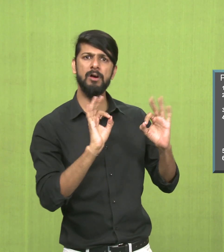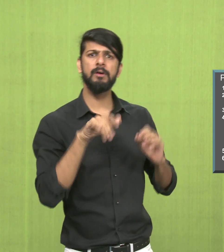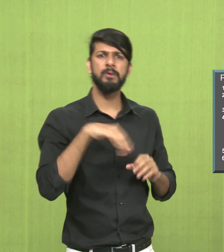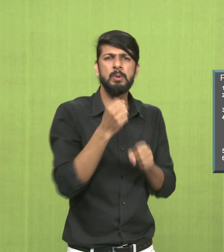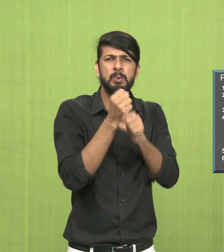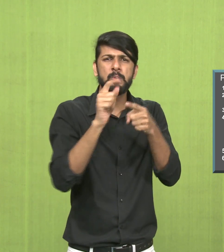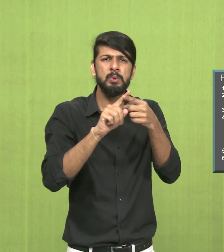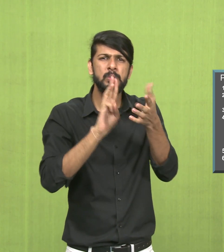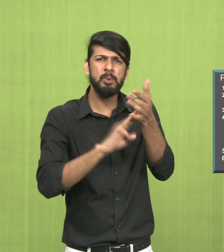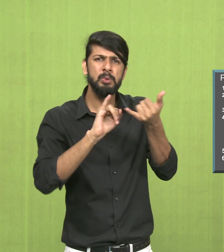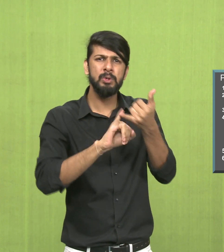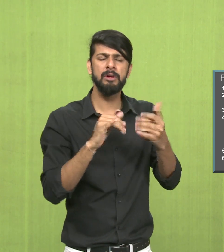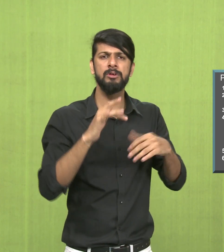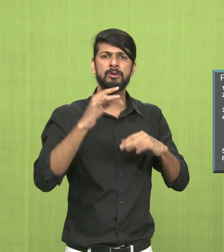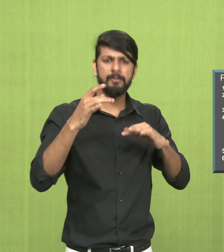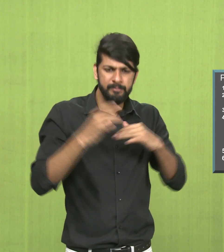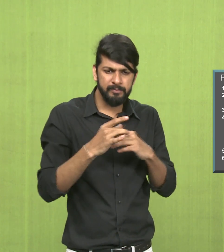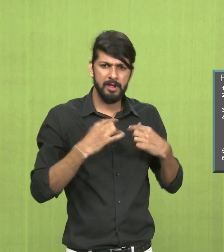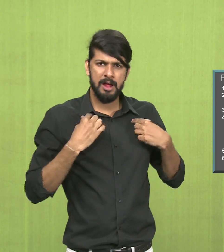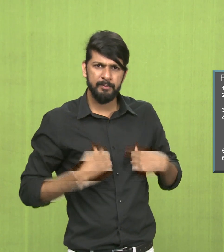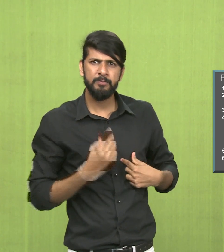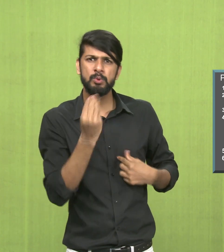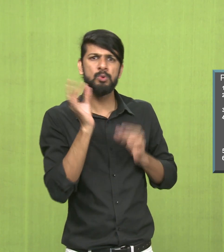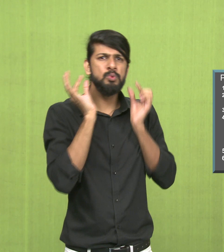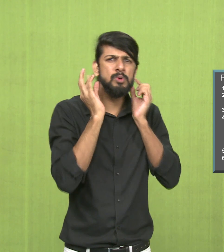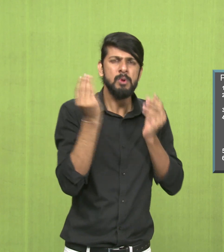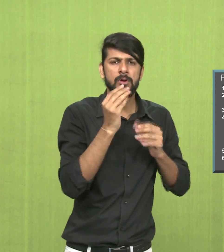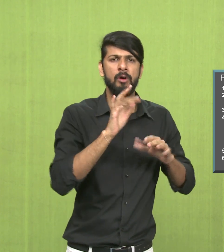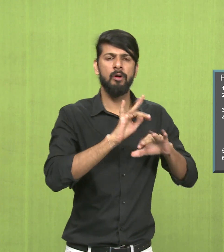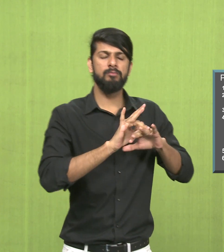lapis lazuli and other precious gems.